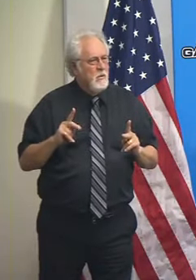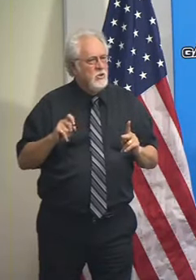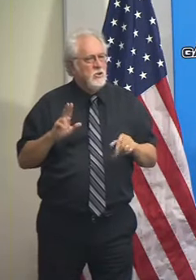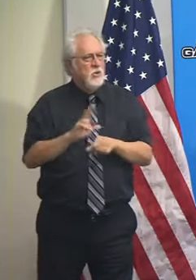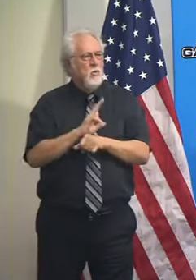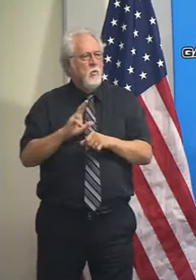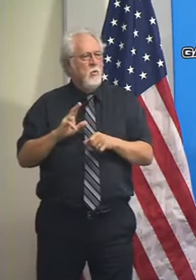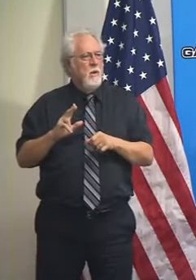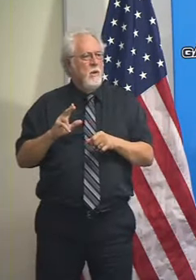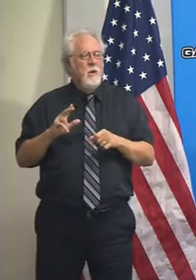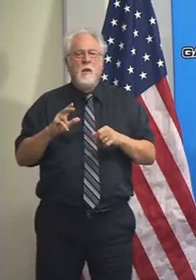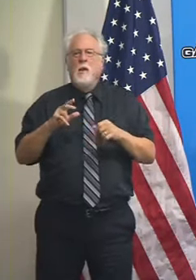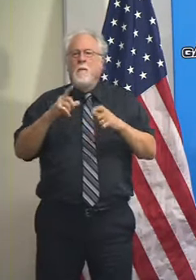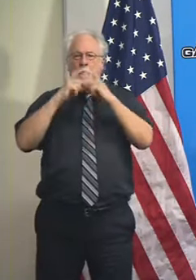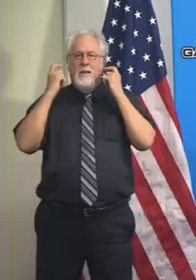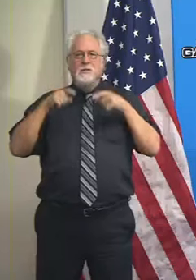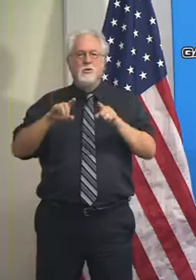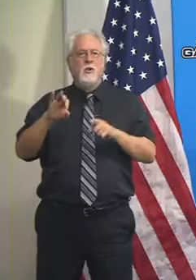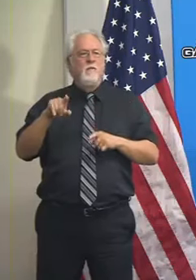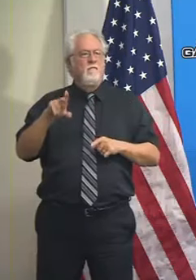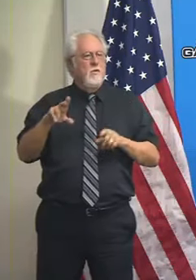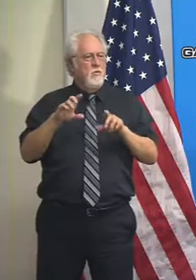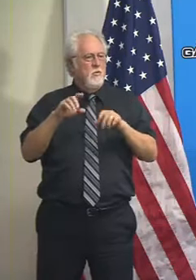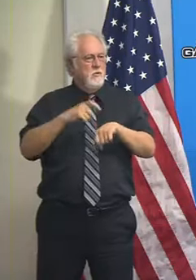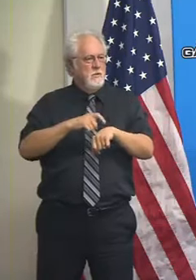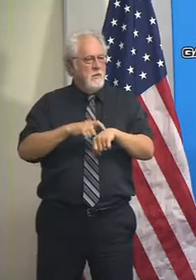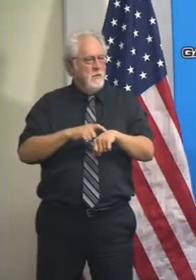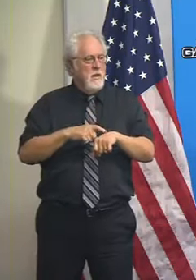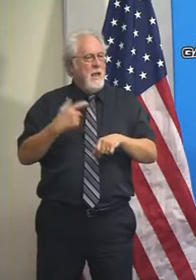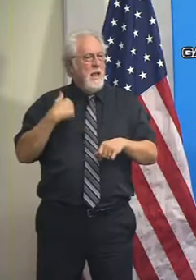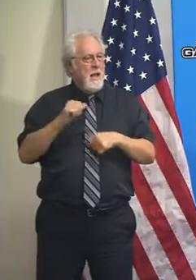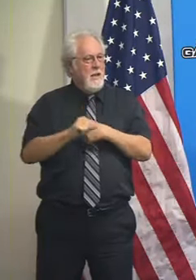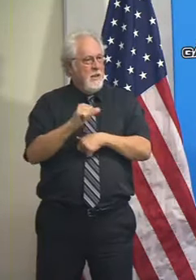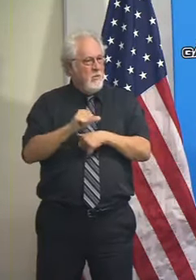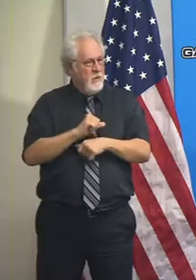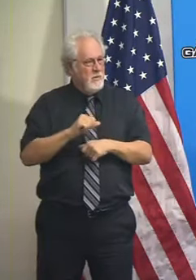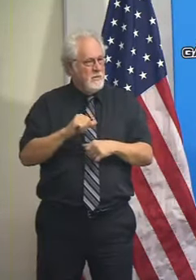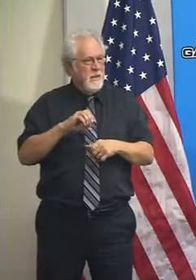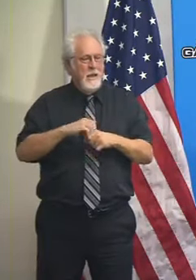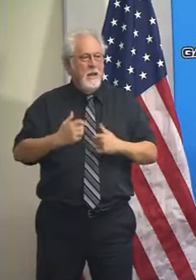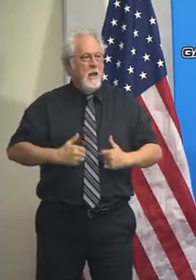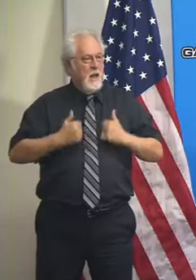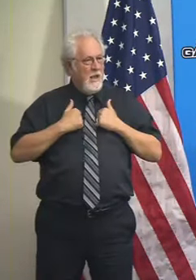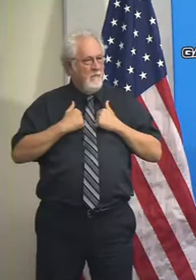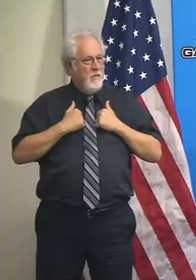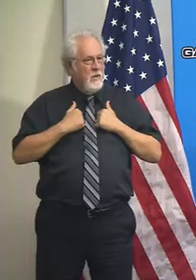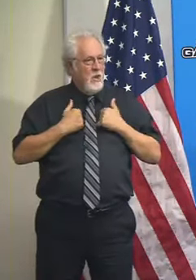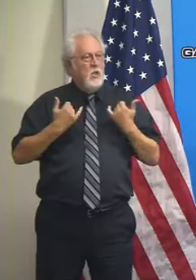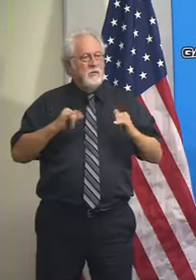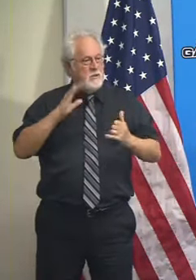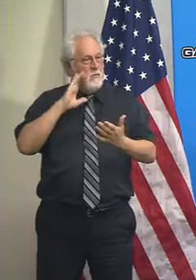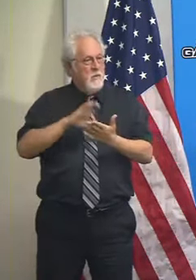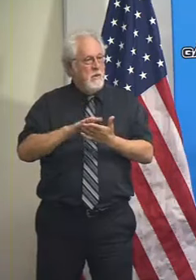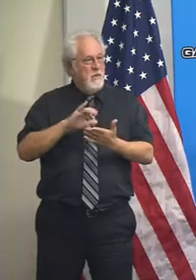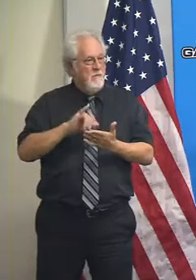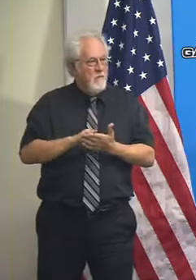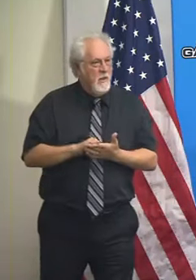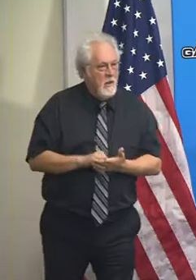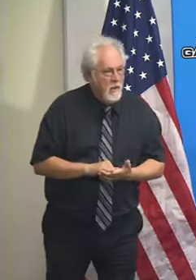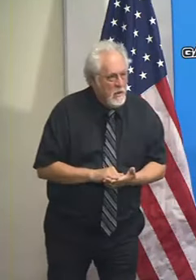masks during the flu season. Now we have to reduce any risk that is inherent in life. Do you still believe that the